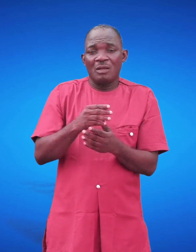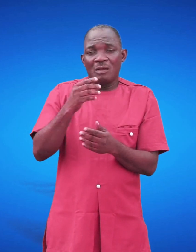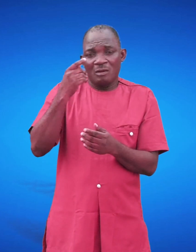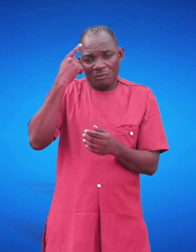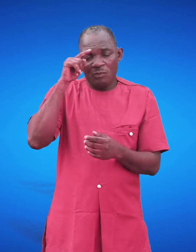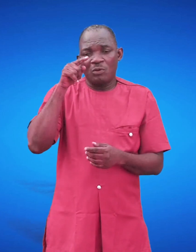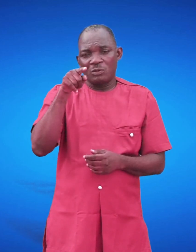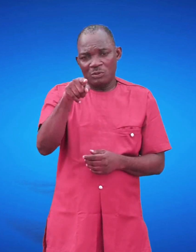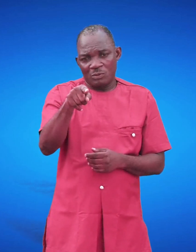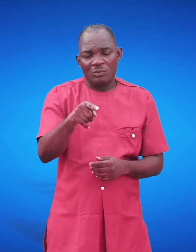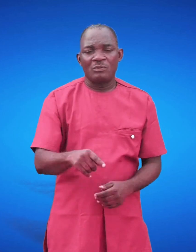your behalf.